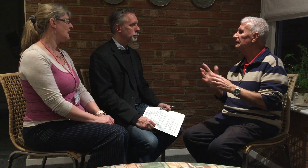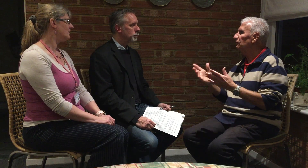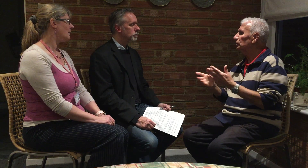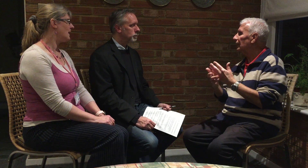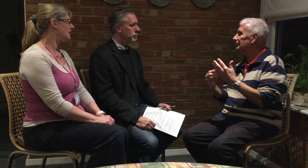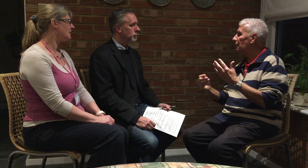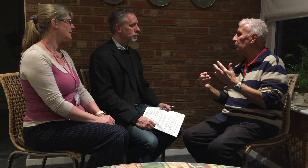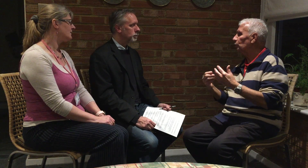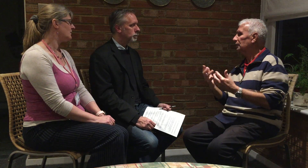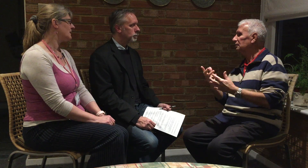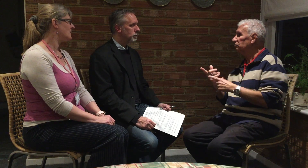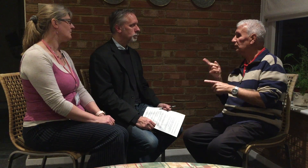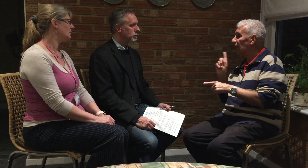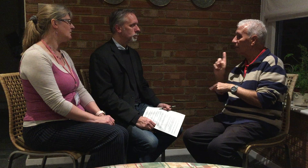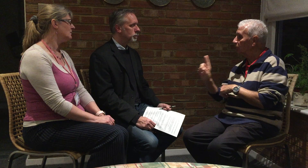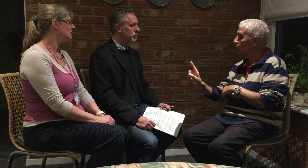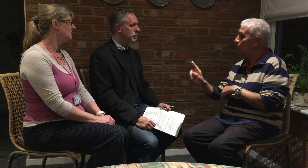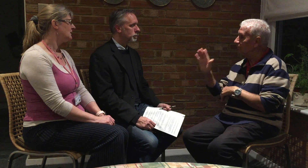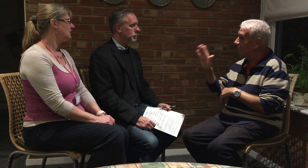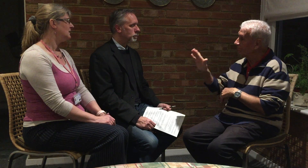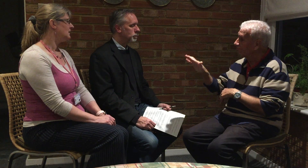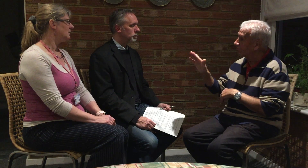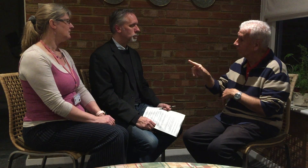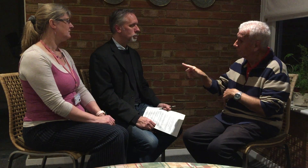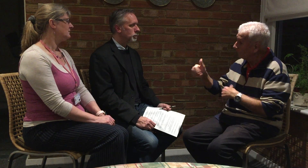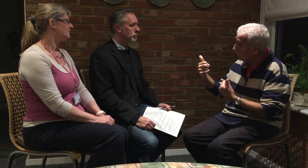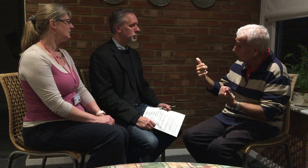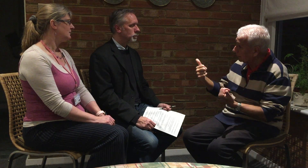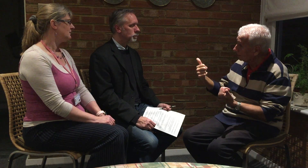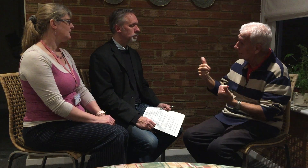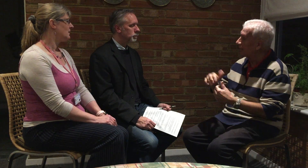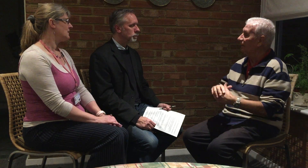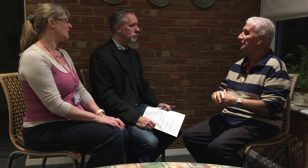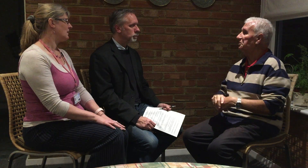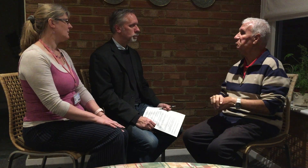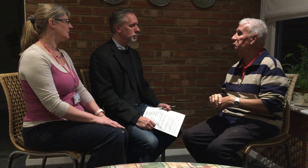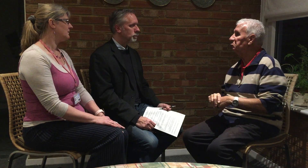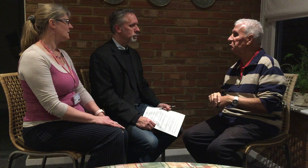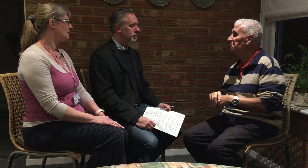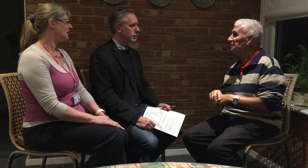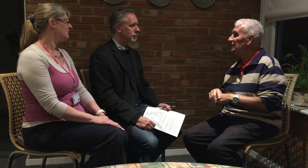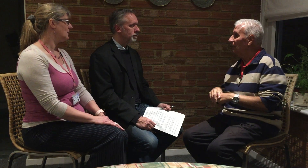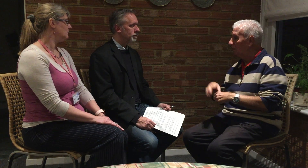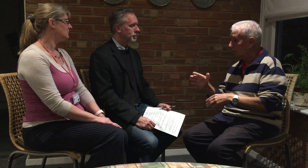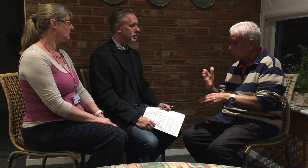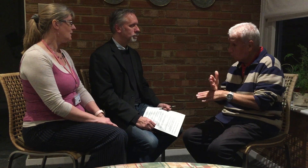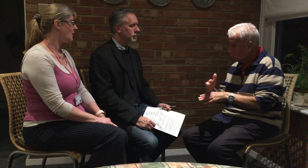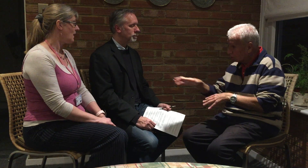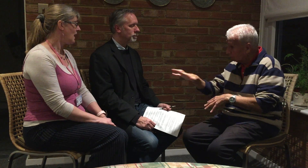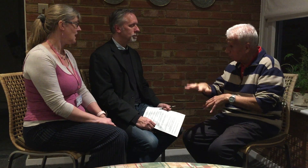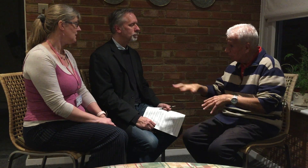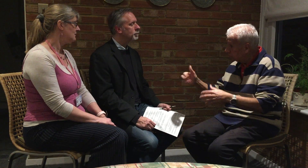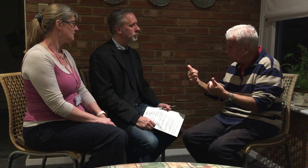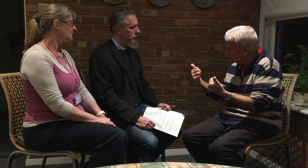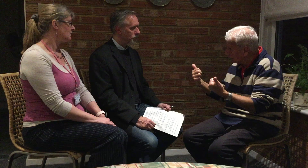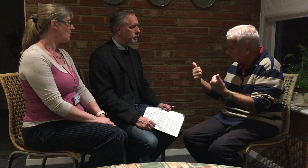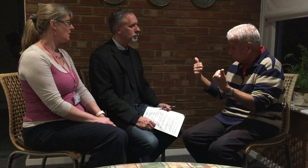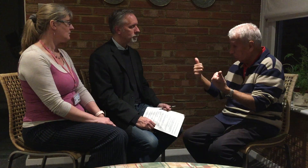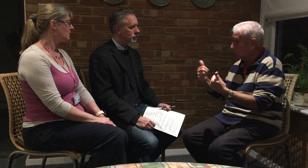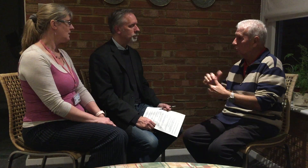deaf awareness, for example. You know, you could go to her and just say, "Oh, are you okay? Is work all